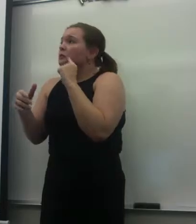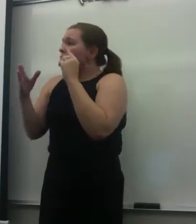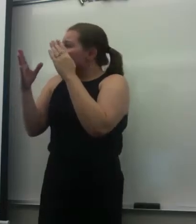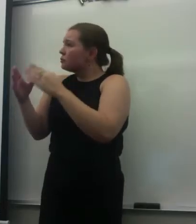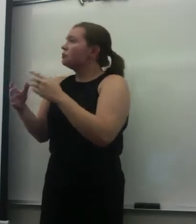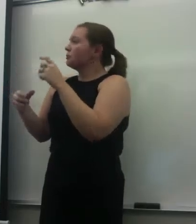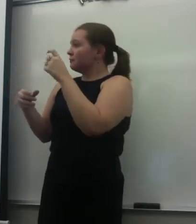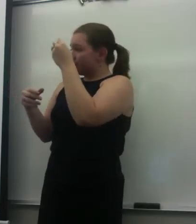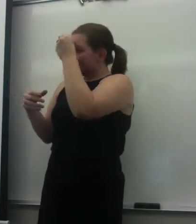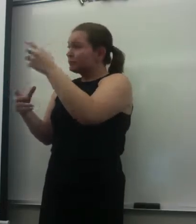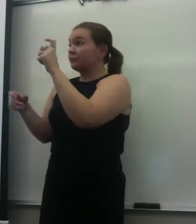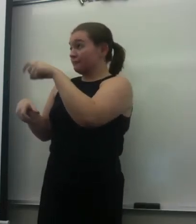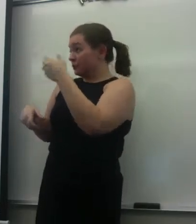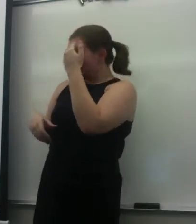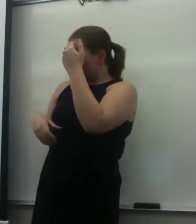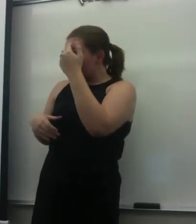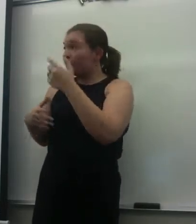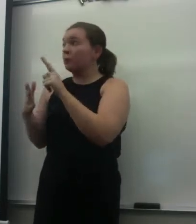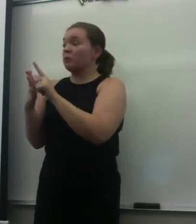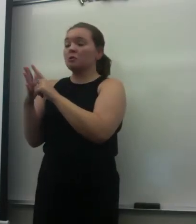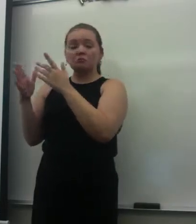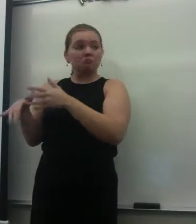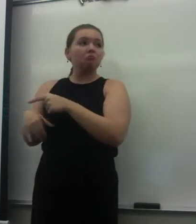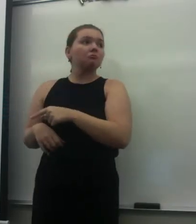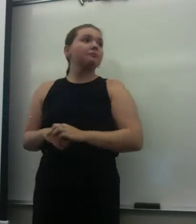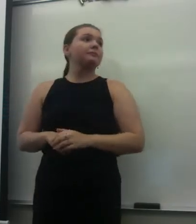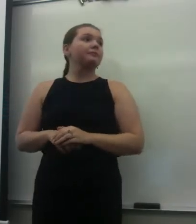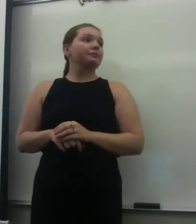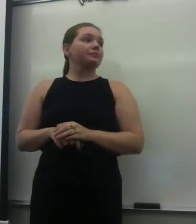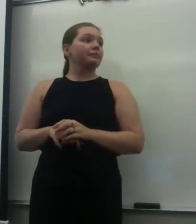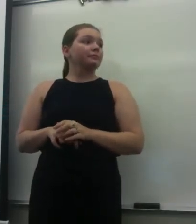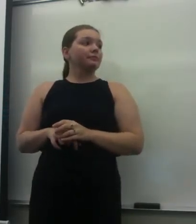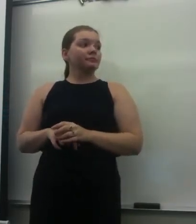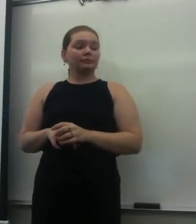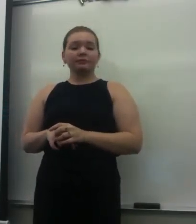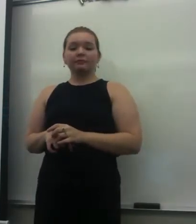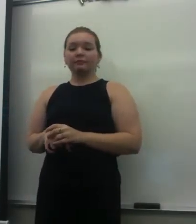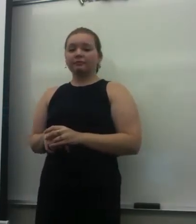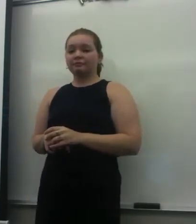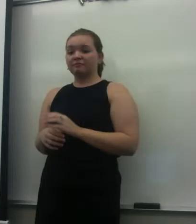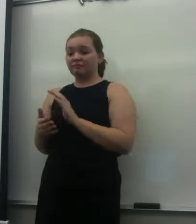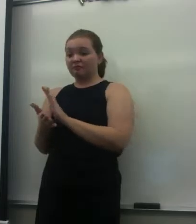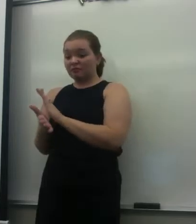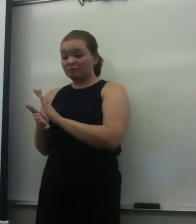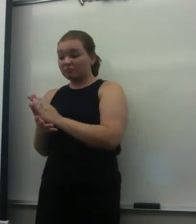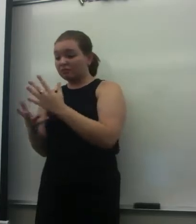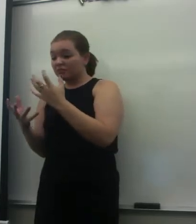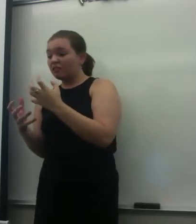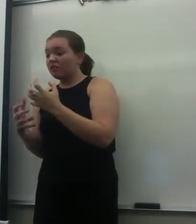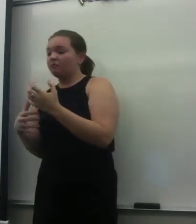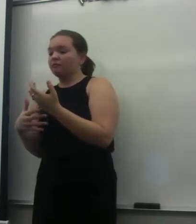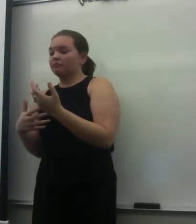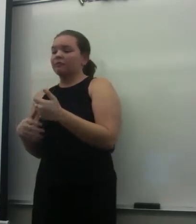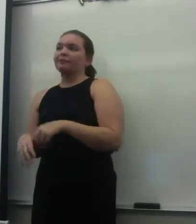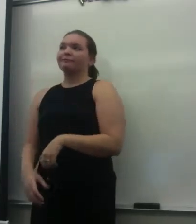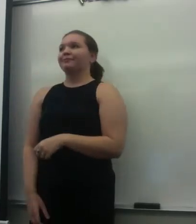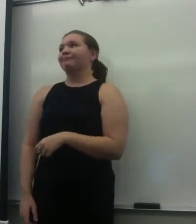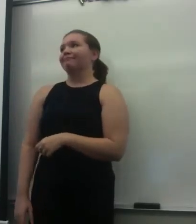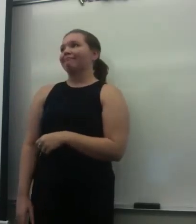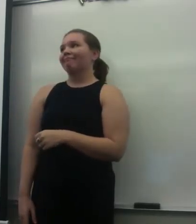which could be a lawyer or anything, and you want documents from the previous cases or